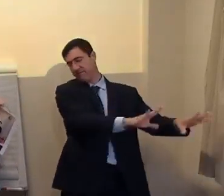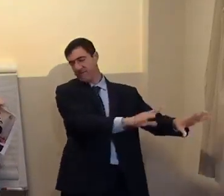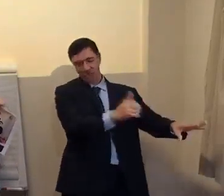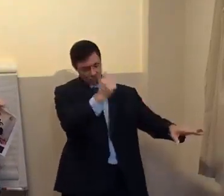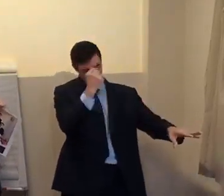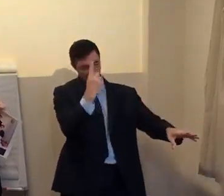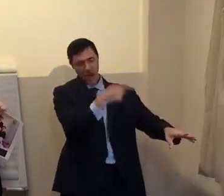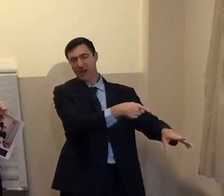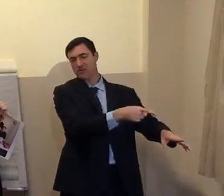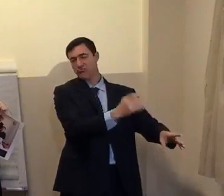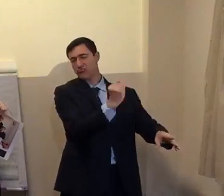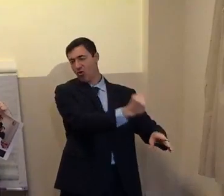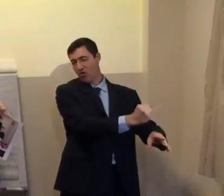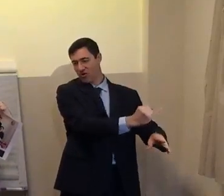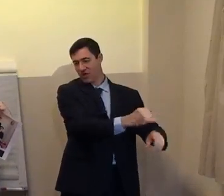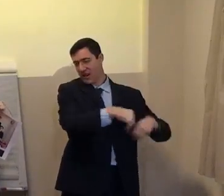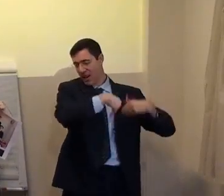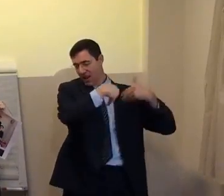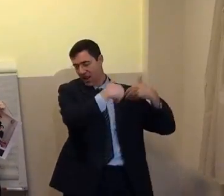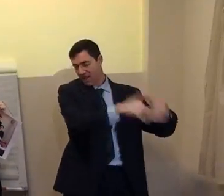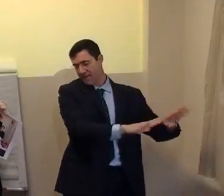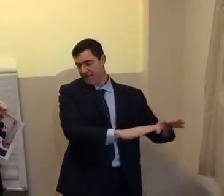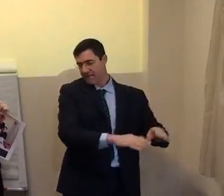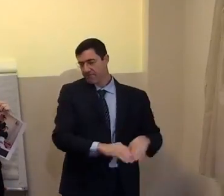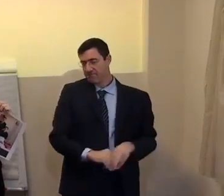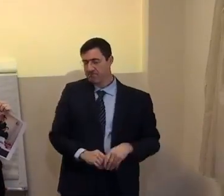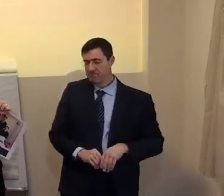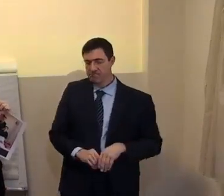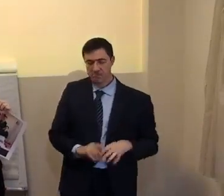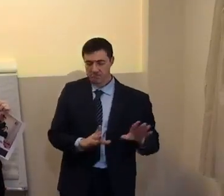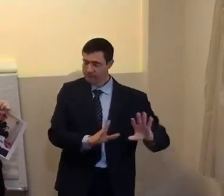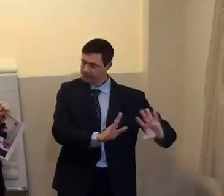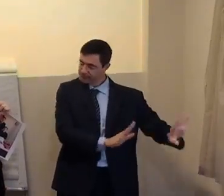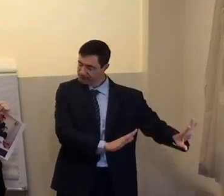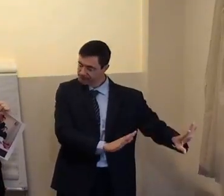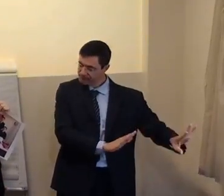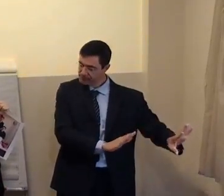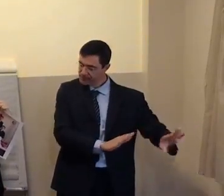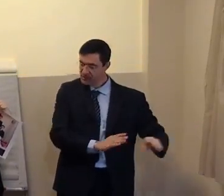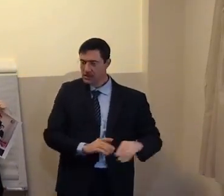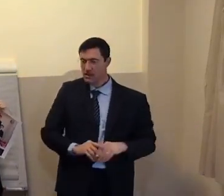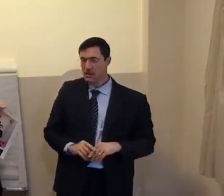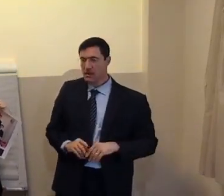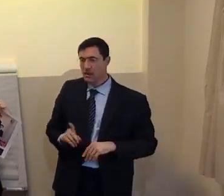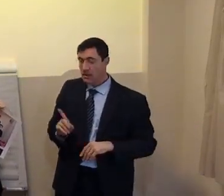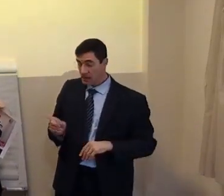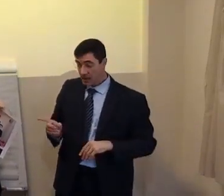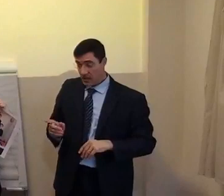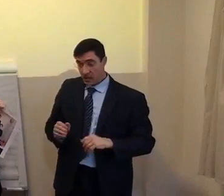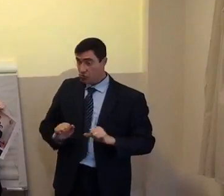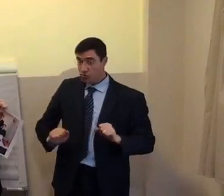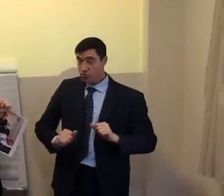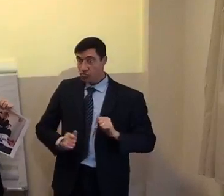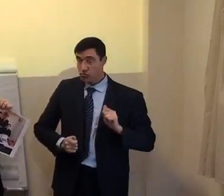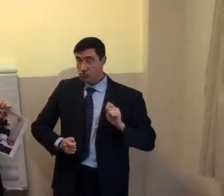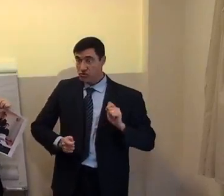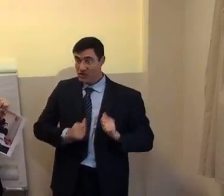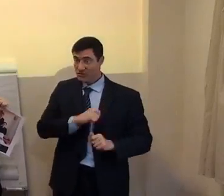They don't go to church. They are not converted. They just don't go to church. But they recognize that we are very good people